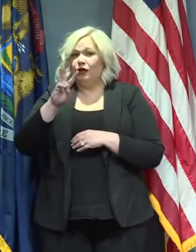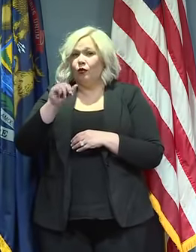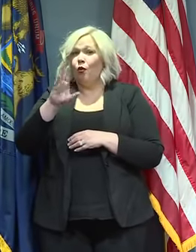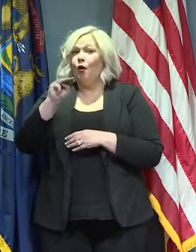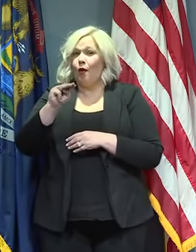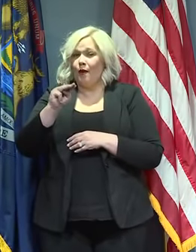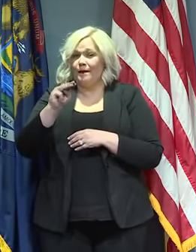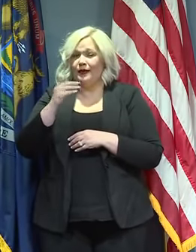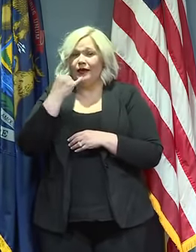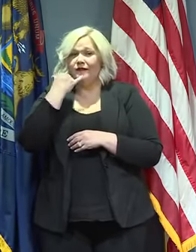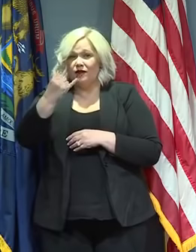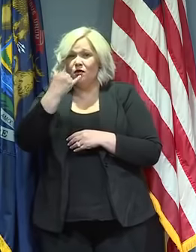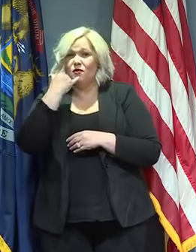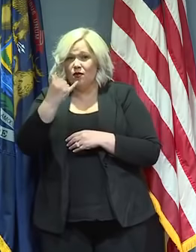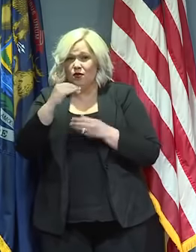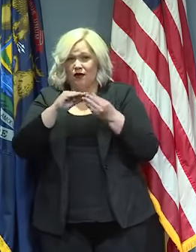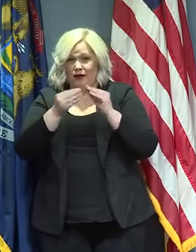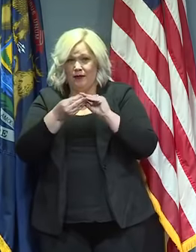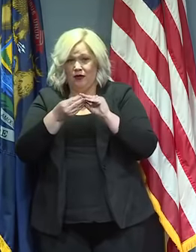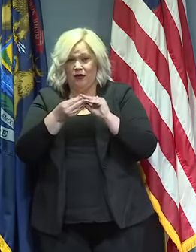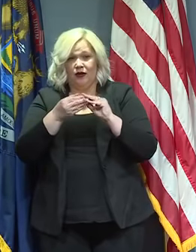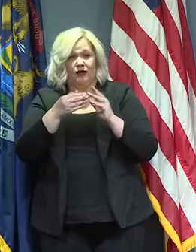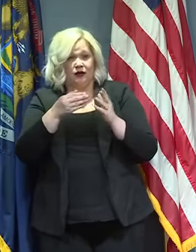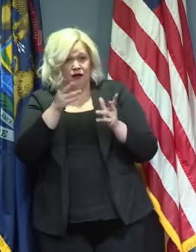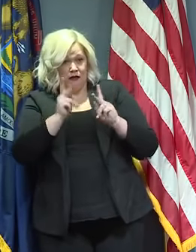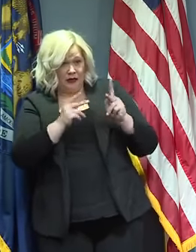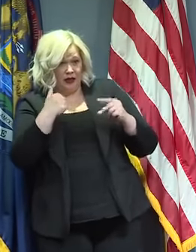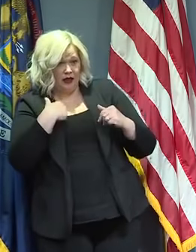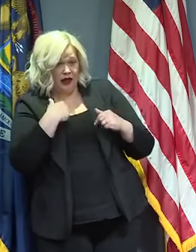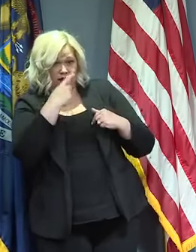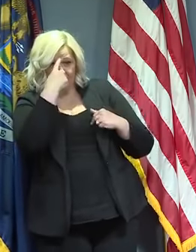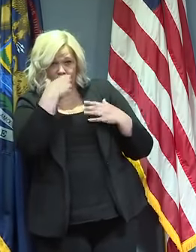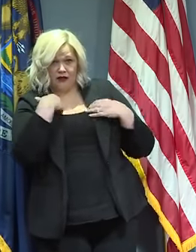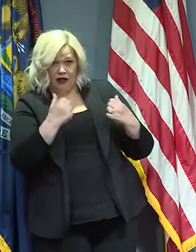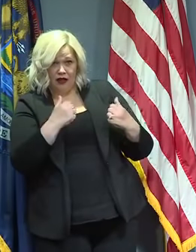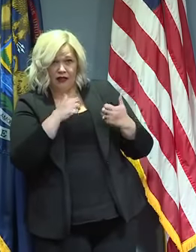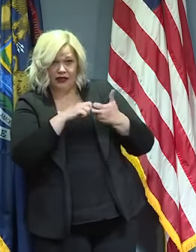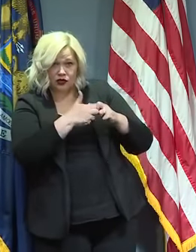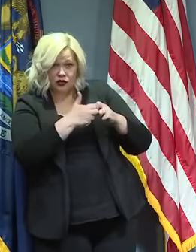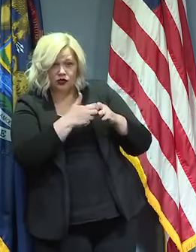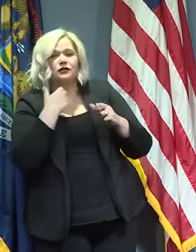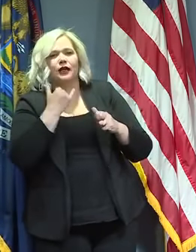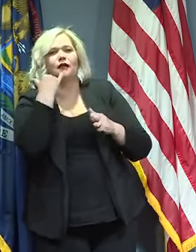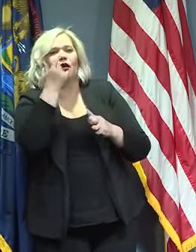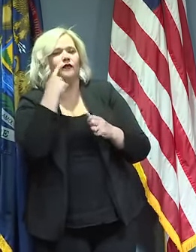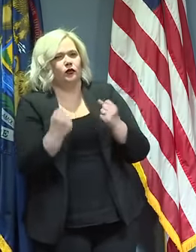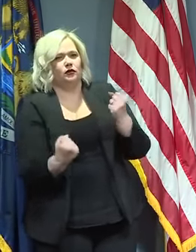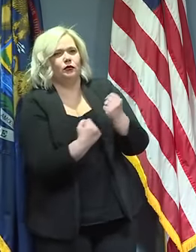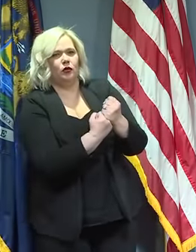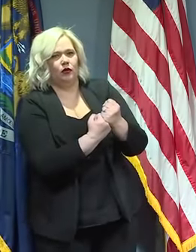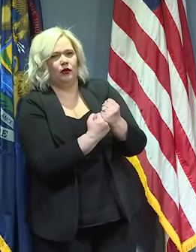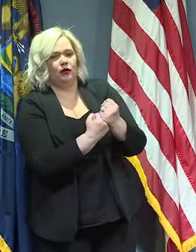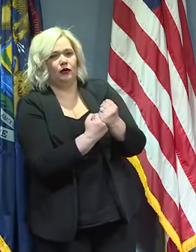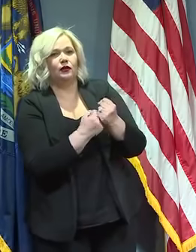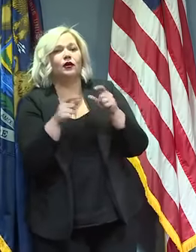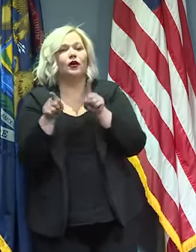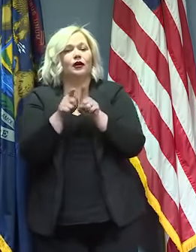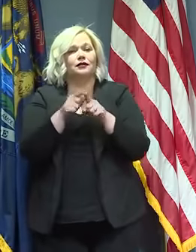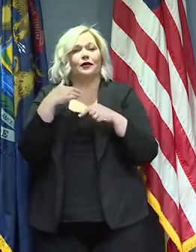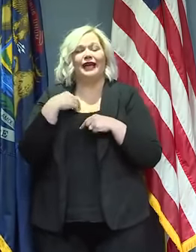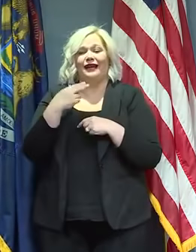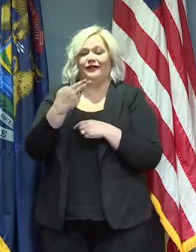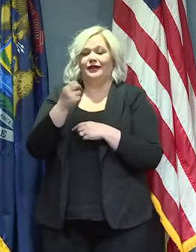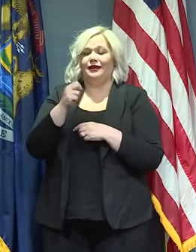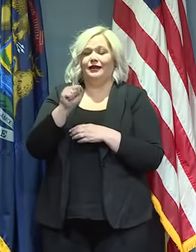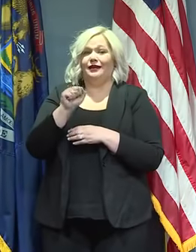weeks ago that will provide resources to those who need assistance managing their mental illness. We've also partnered with Headspace for